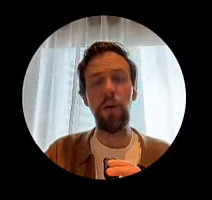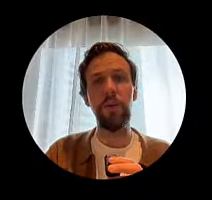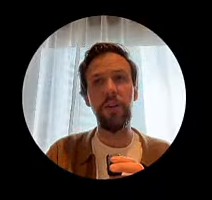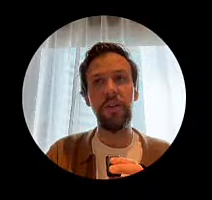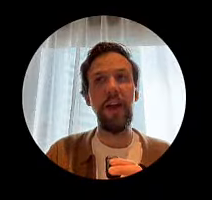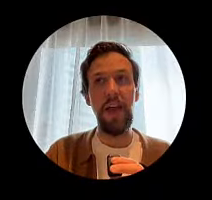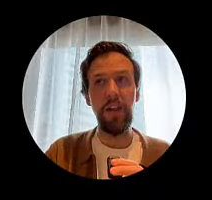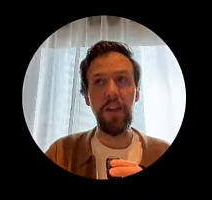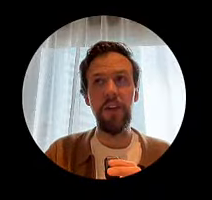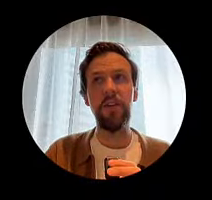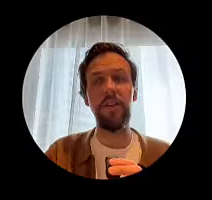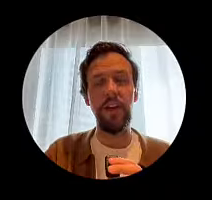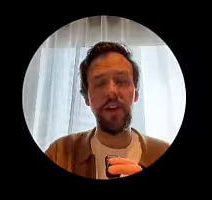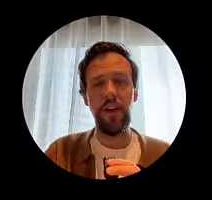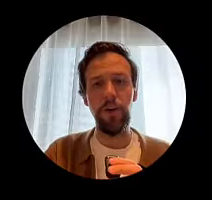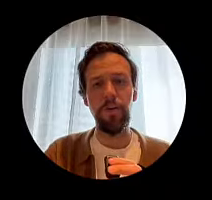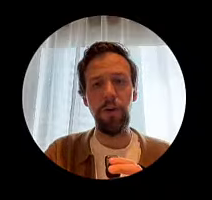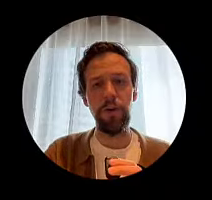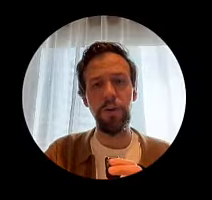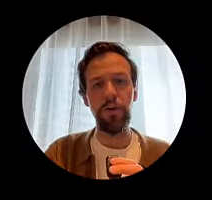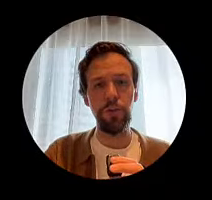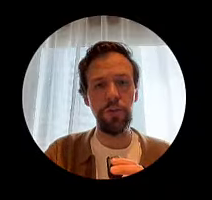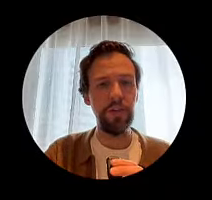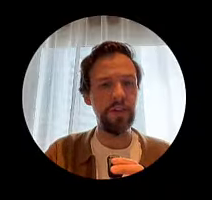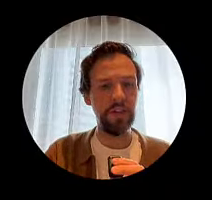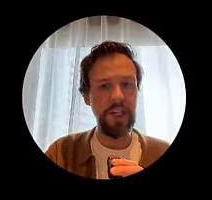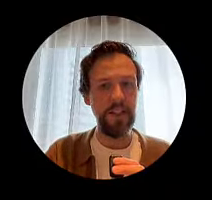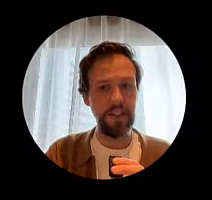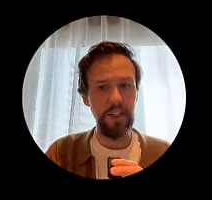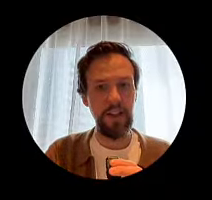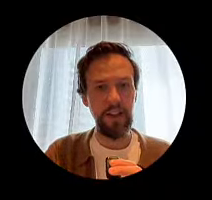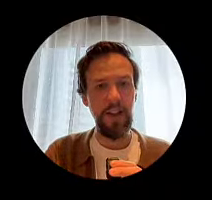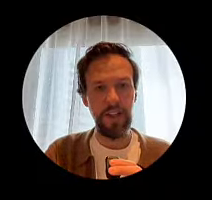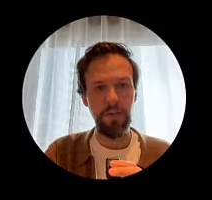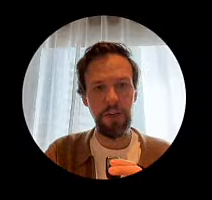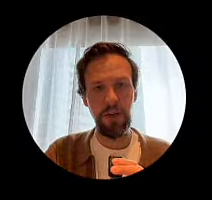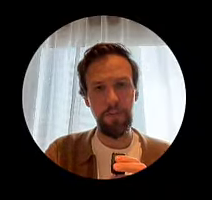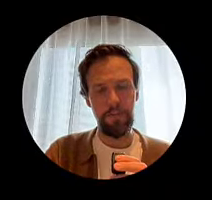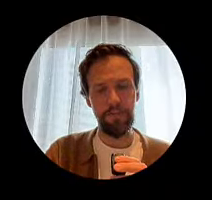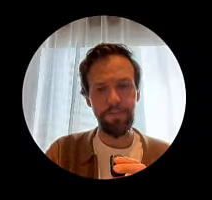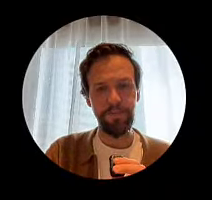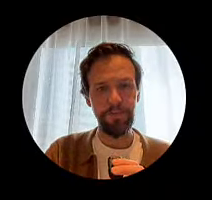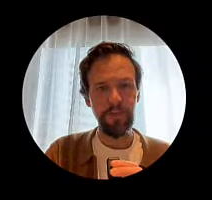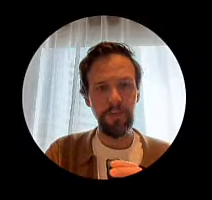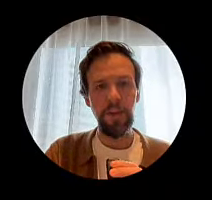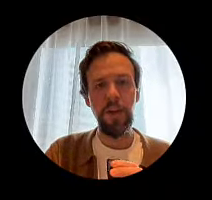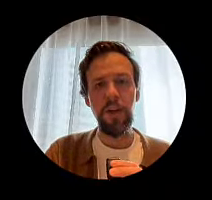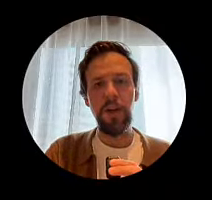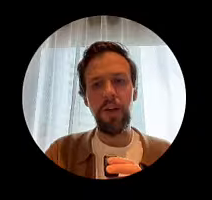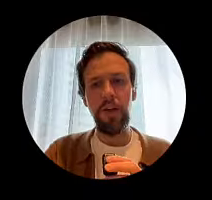and how it elevated Art of Fauna to the success that it has become.